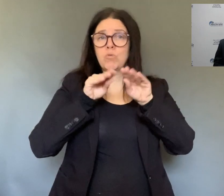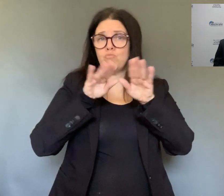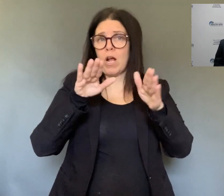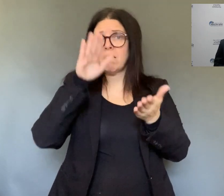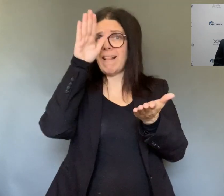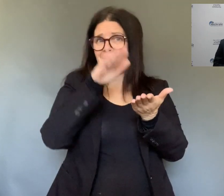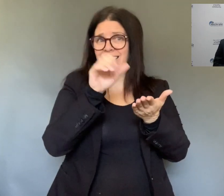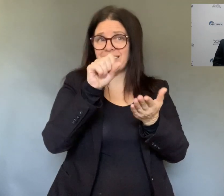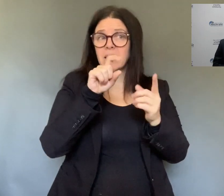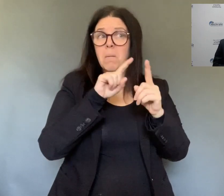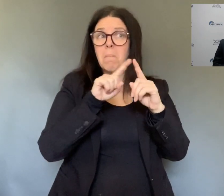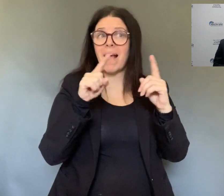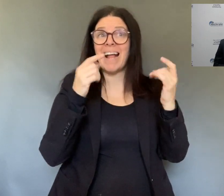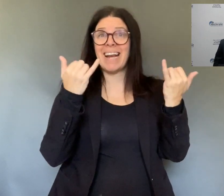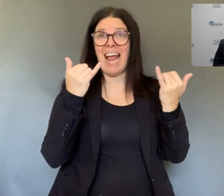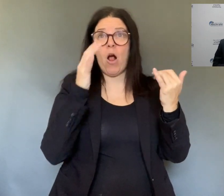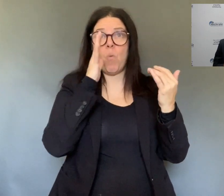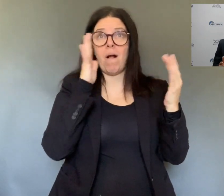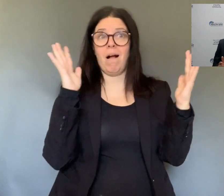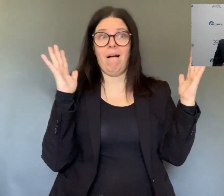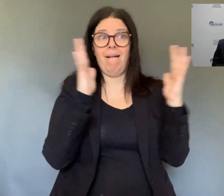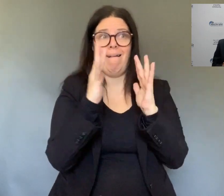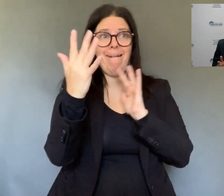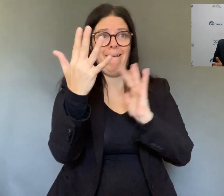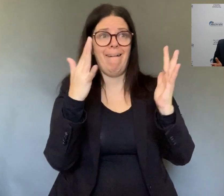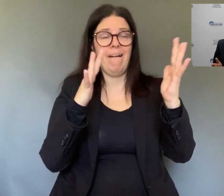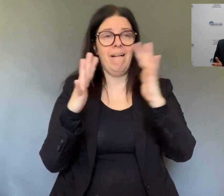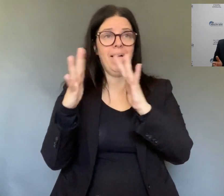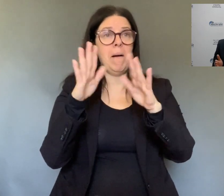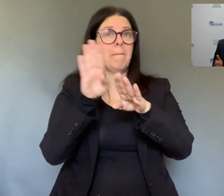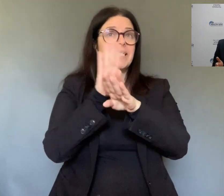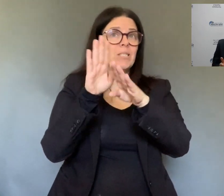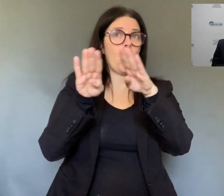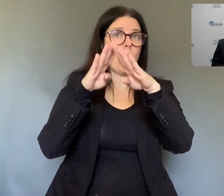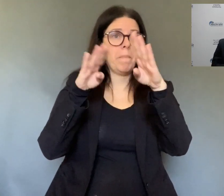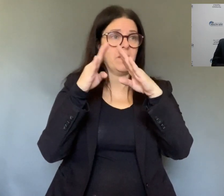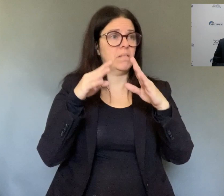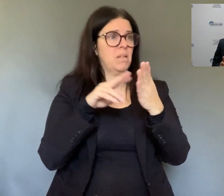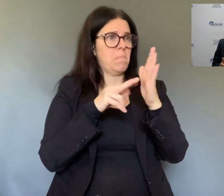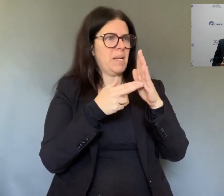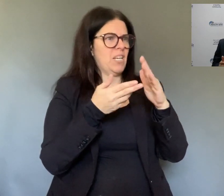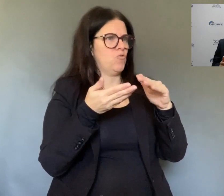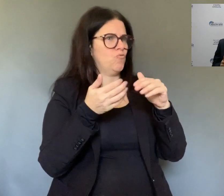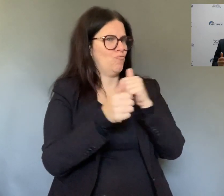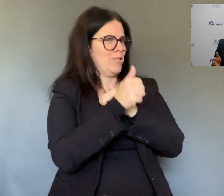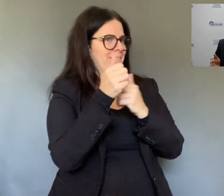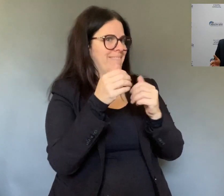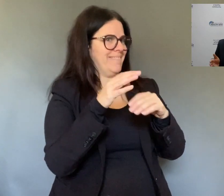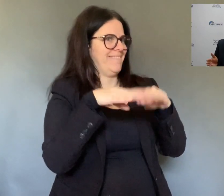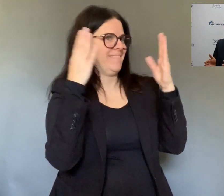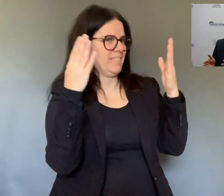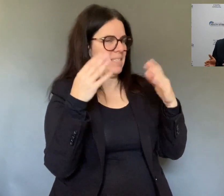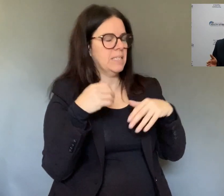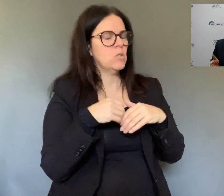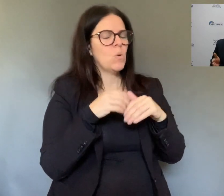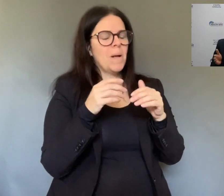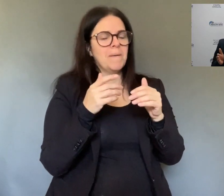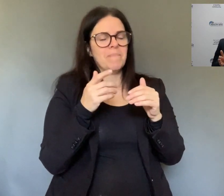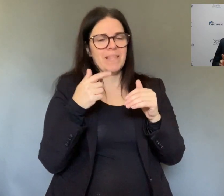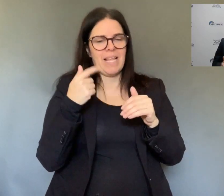So I think it's just a matter of how do you balance some of those risks with the measures that we are